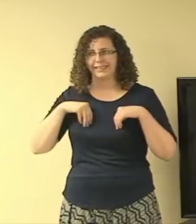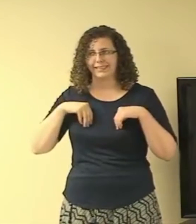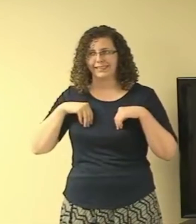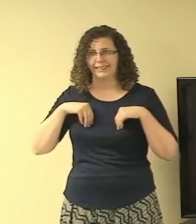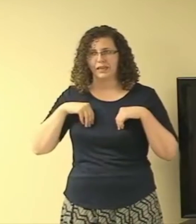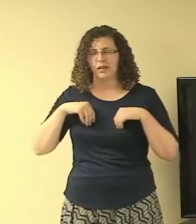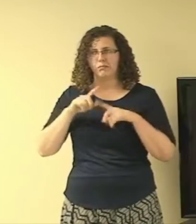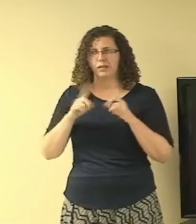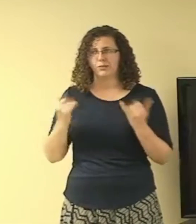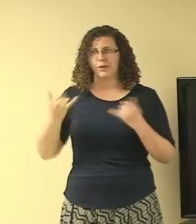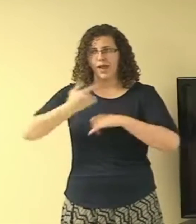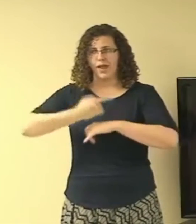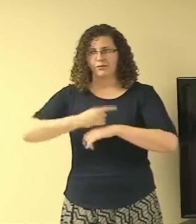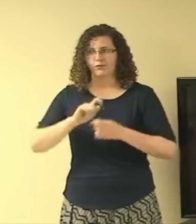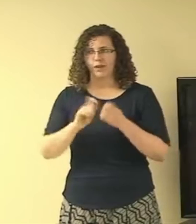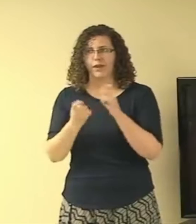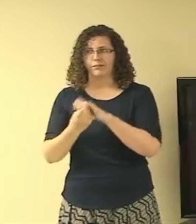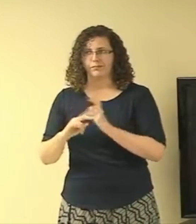fundraising.